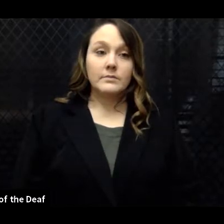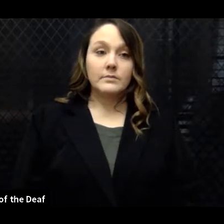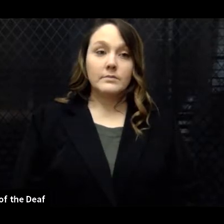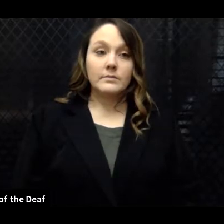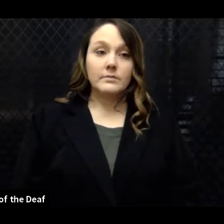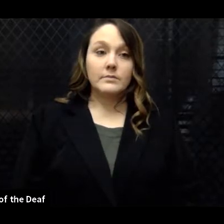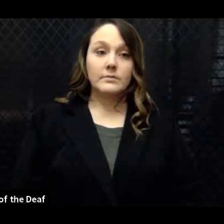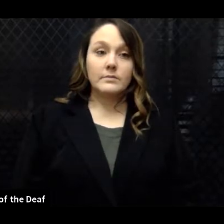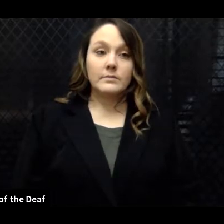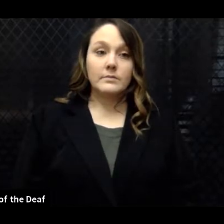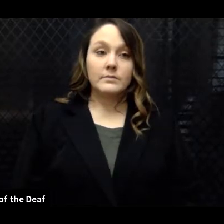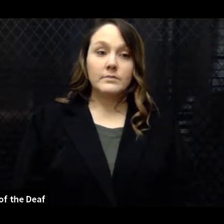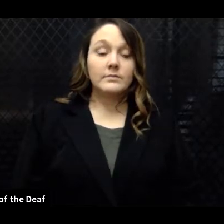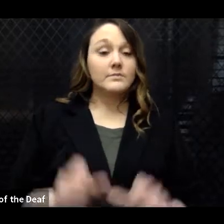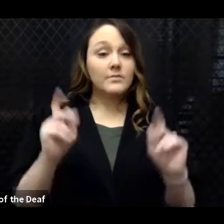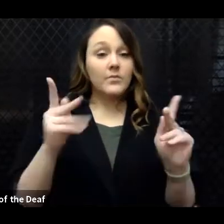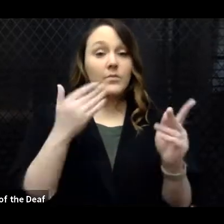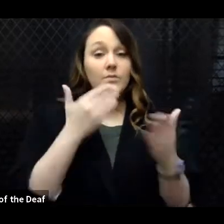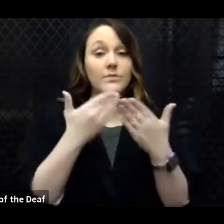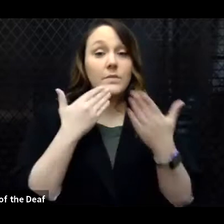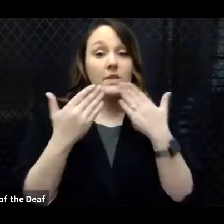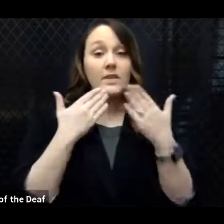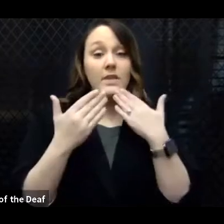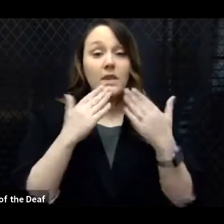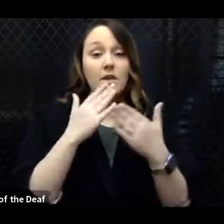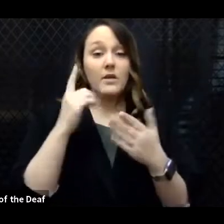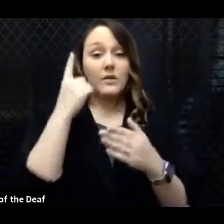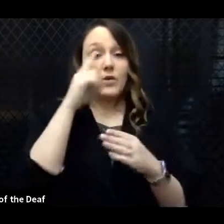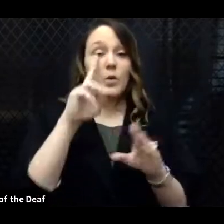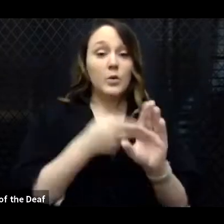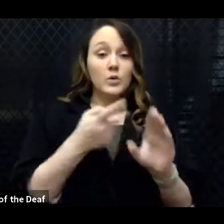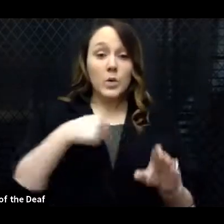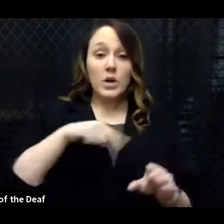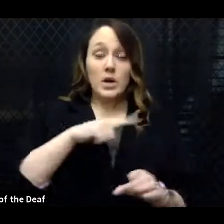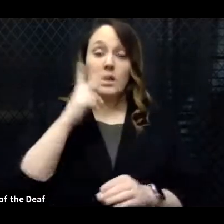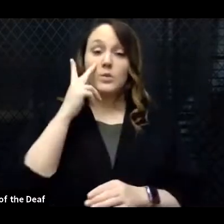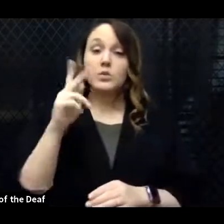Okay, well, thank you all very much for joining us, and we'll see you tomorrow at 12:30.